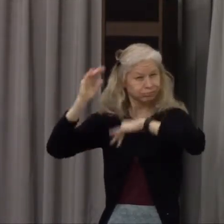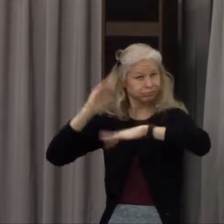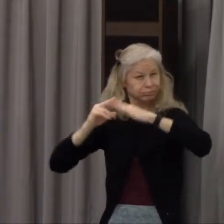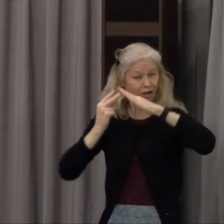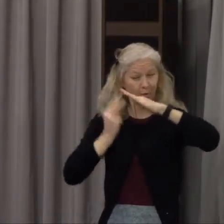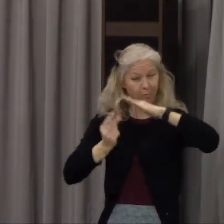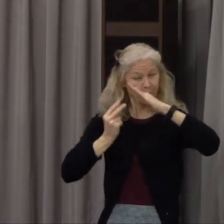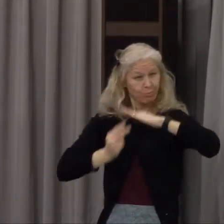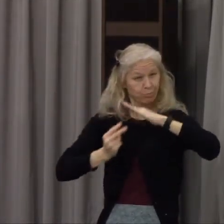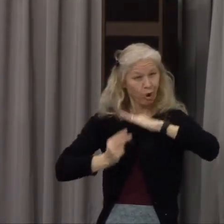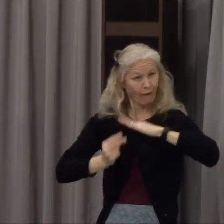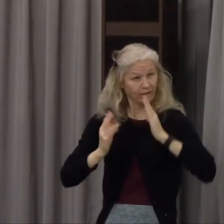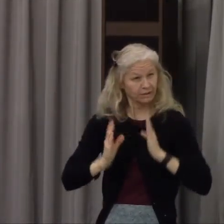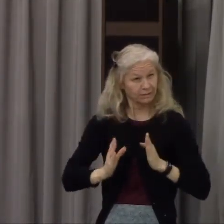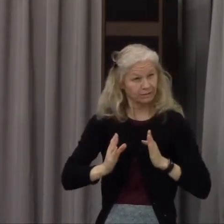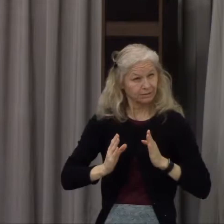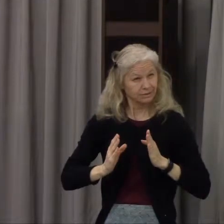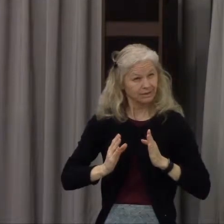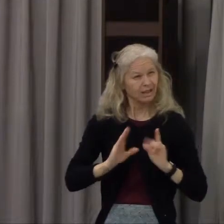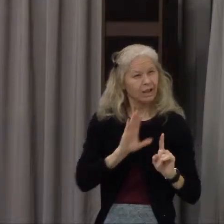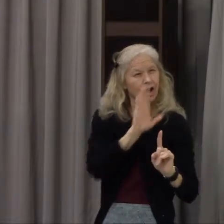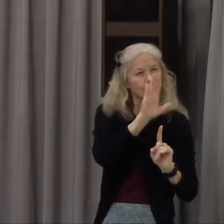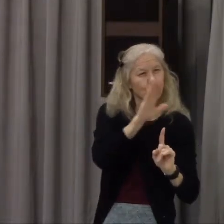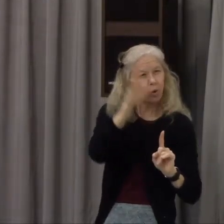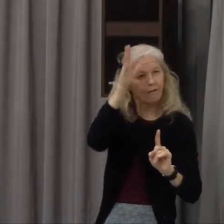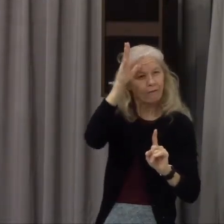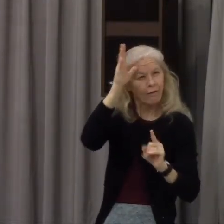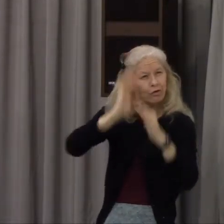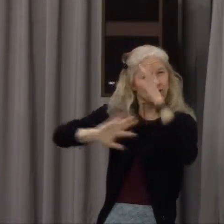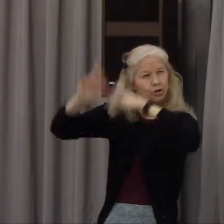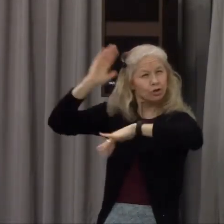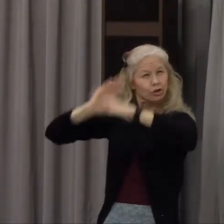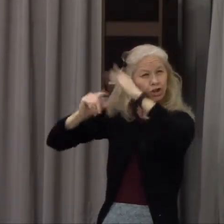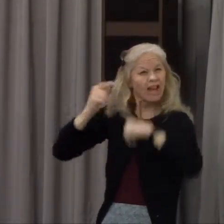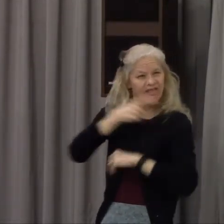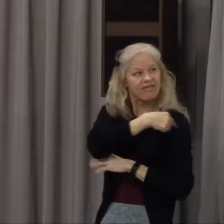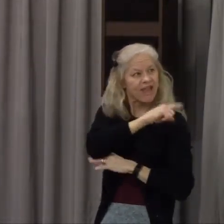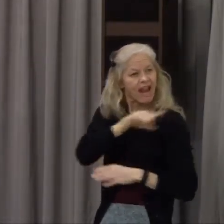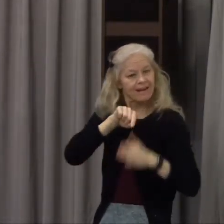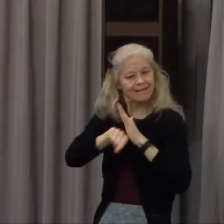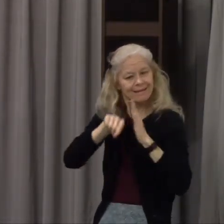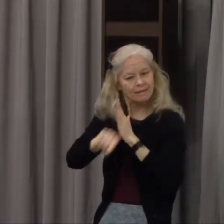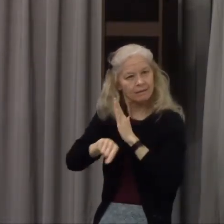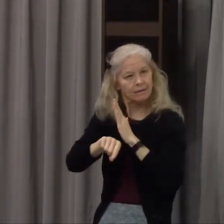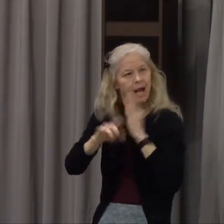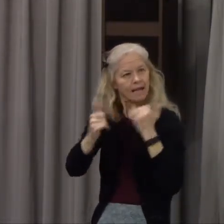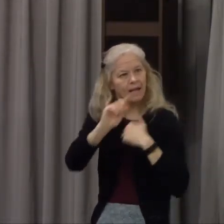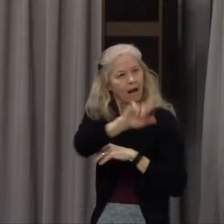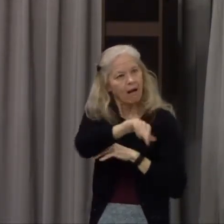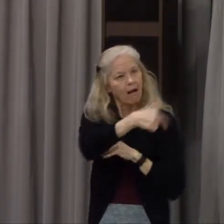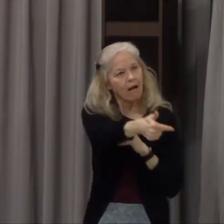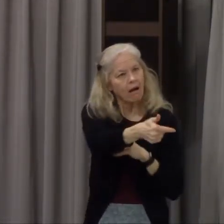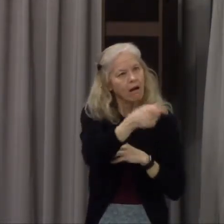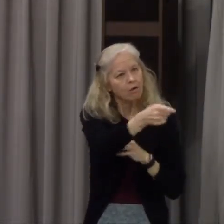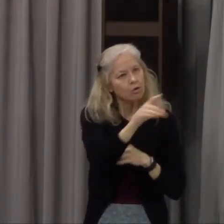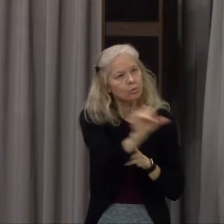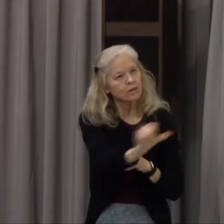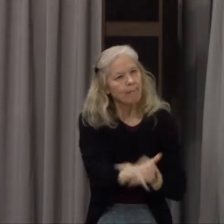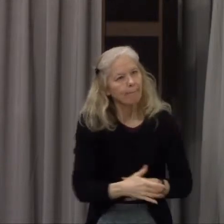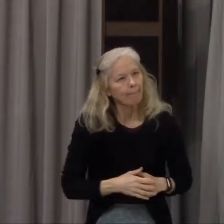whom ye have now been the betrayers and murderers. Who have received the law by the disposition of angels and have